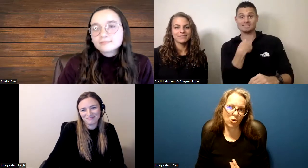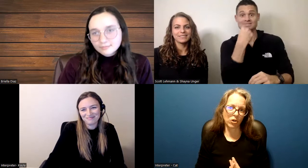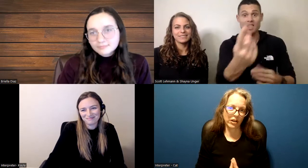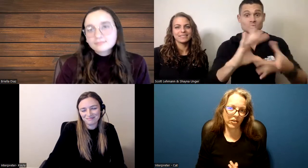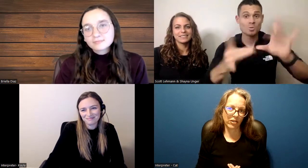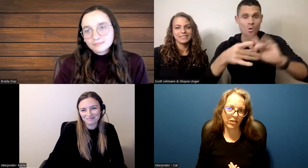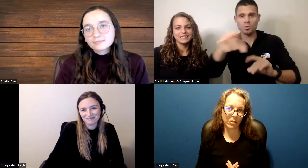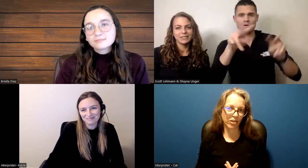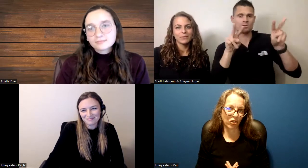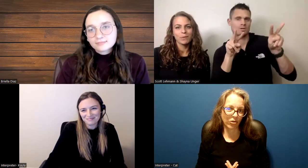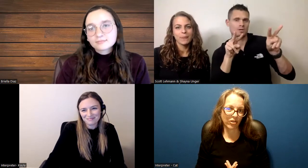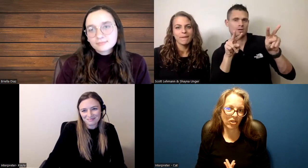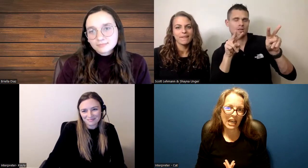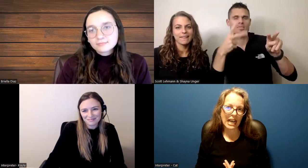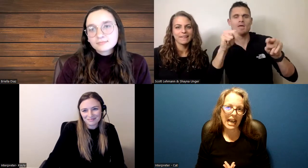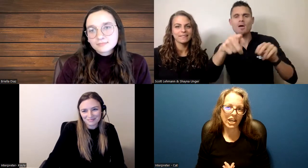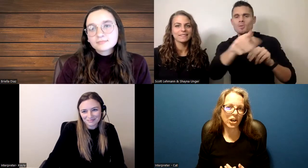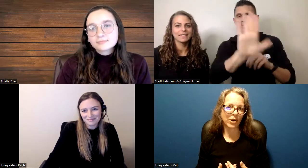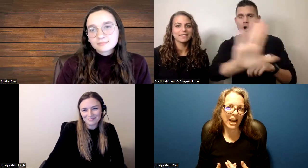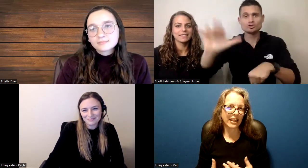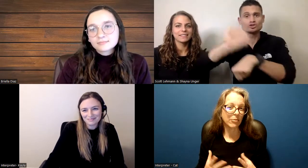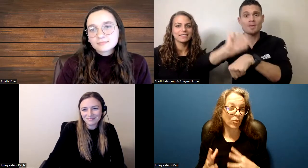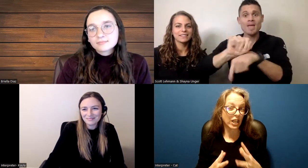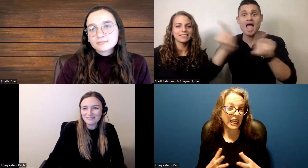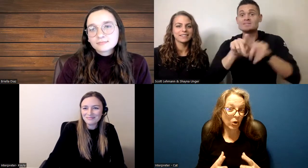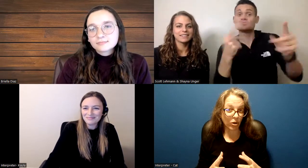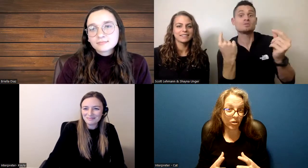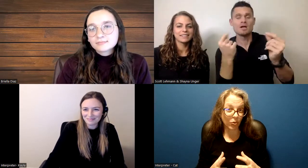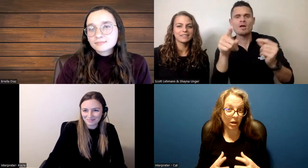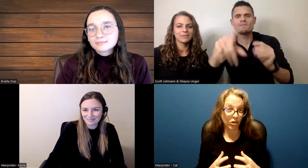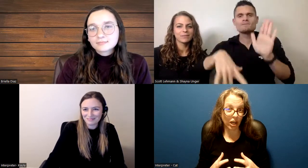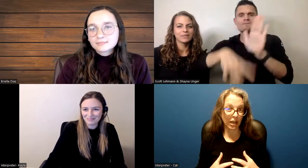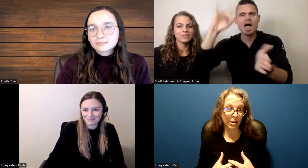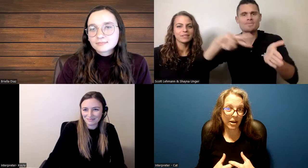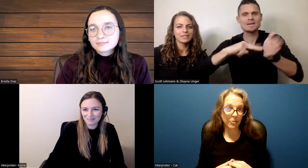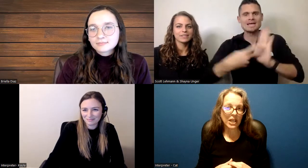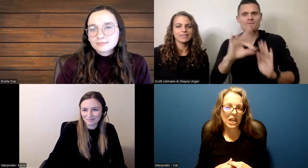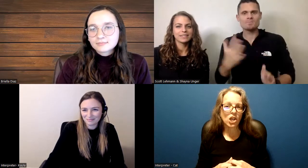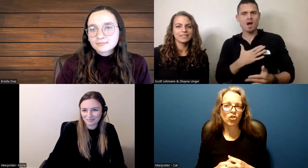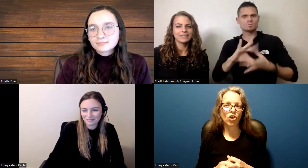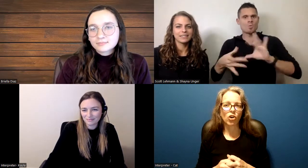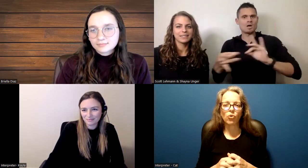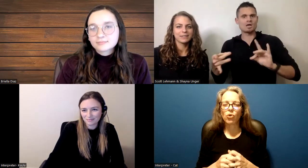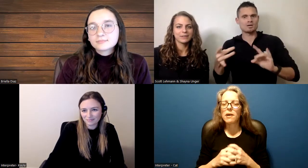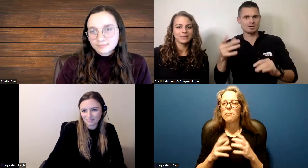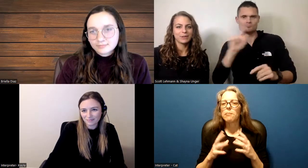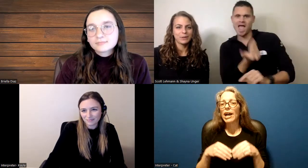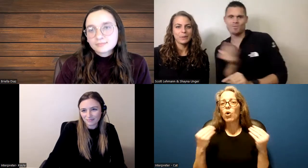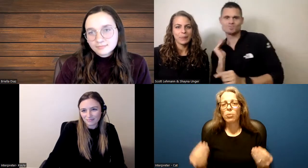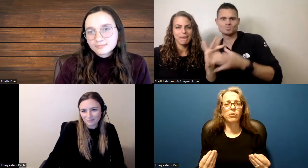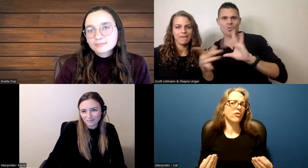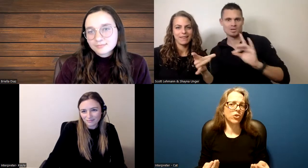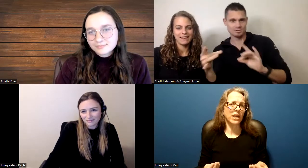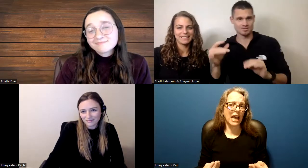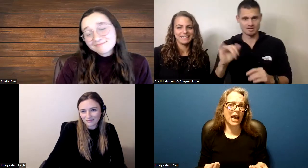telling stories to my students and, getting them really engrossed in what I'm talking about. So my